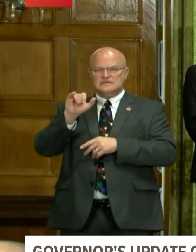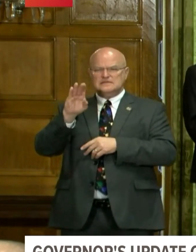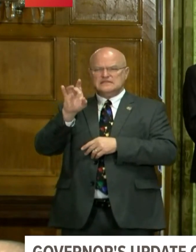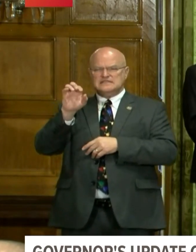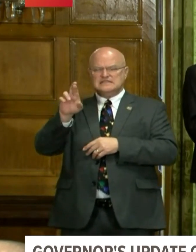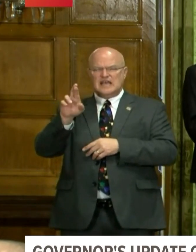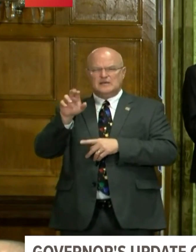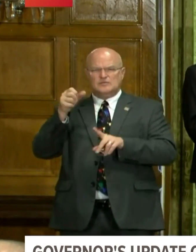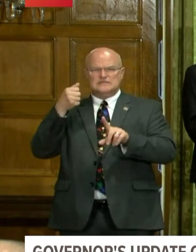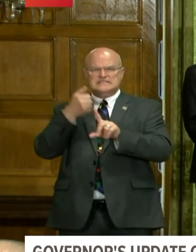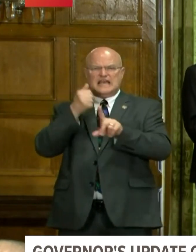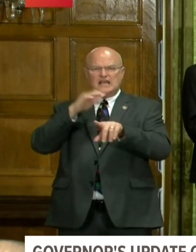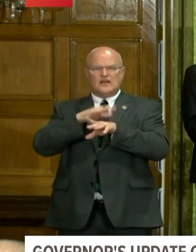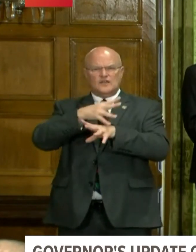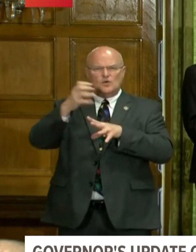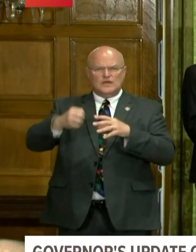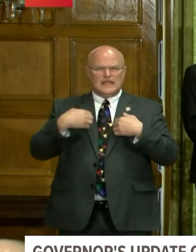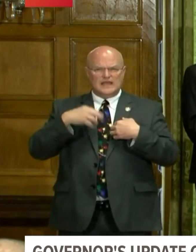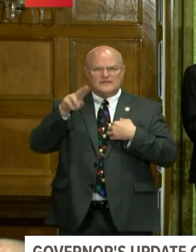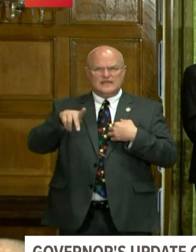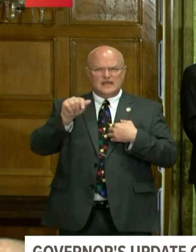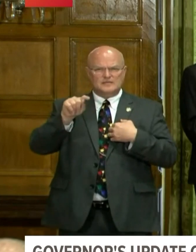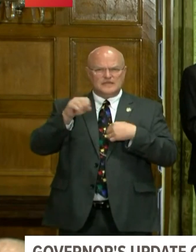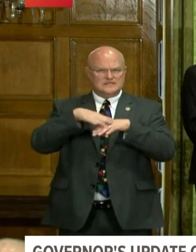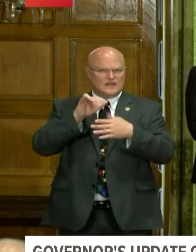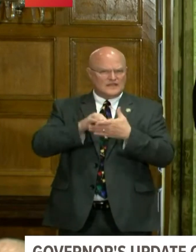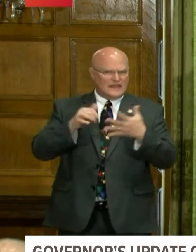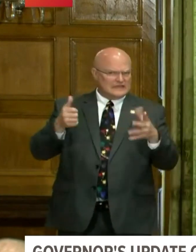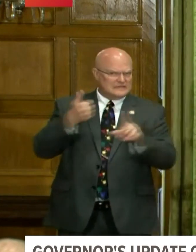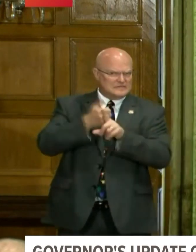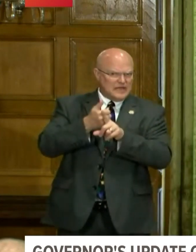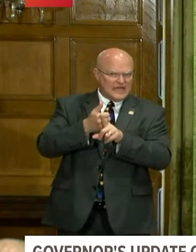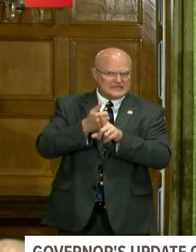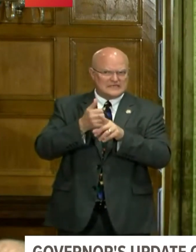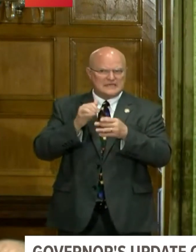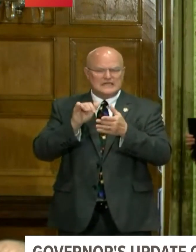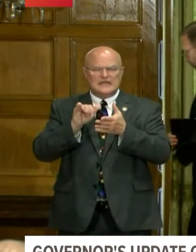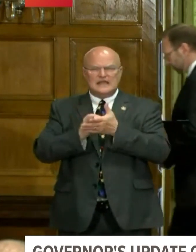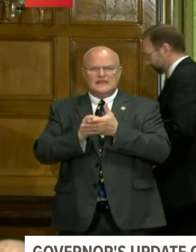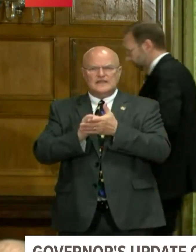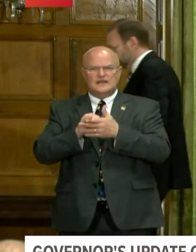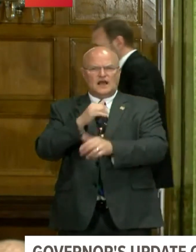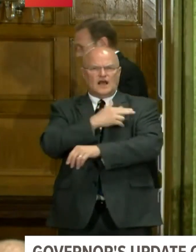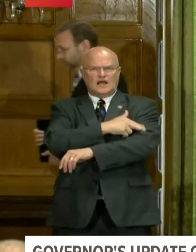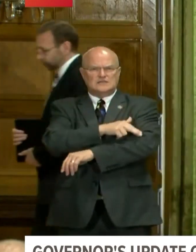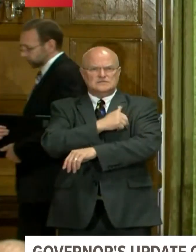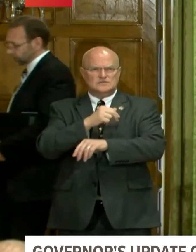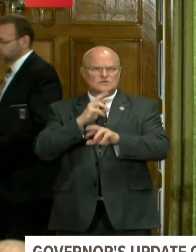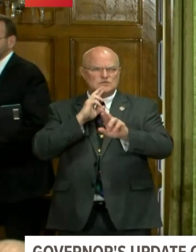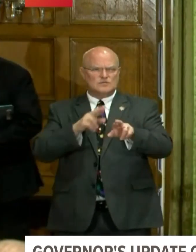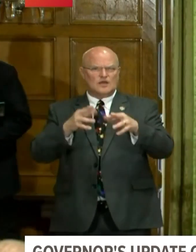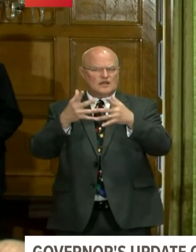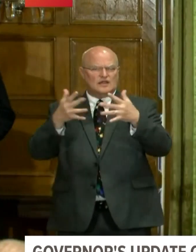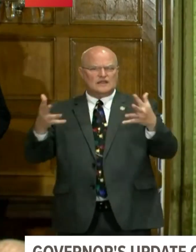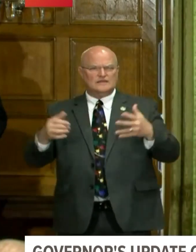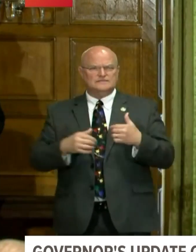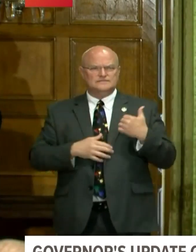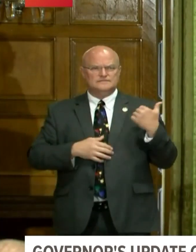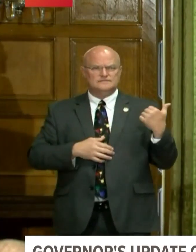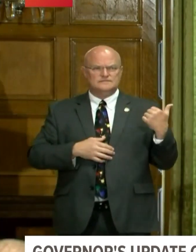at UMS over the weekend. Do you have any updates on that, or it impacted the hospital's ability to respond to the virus at